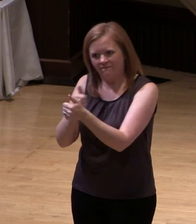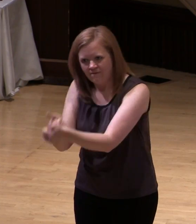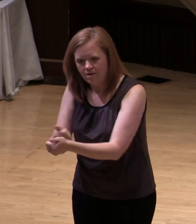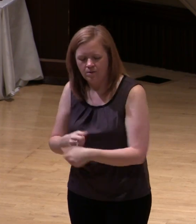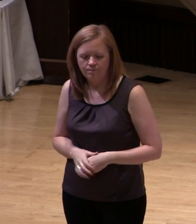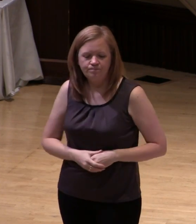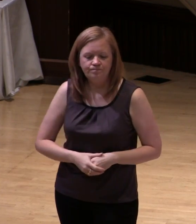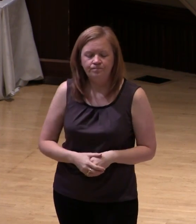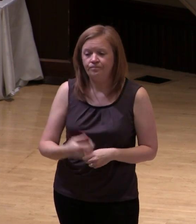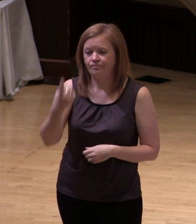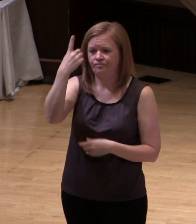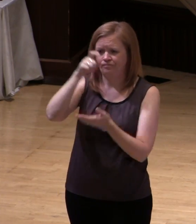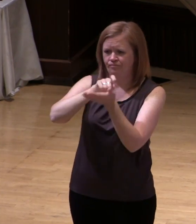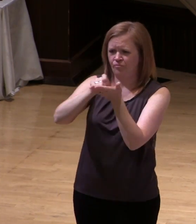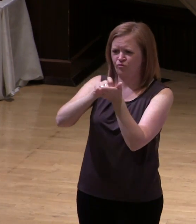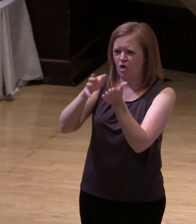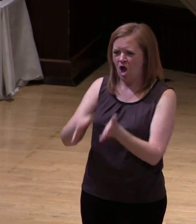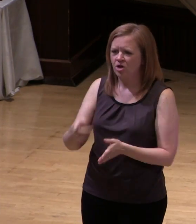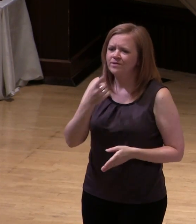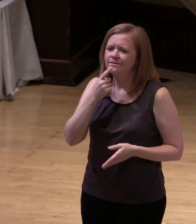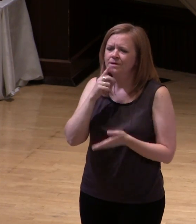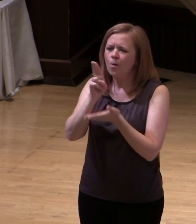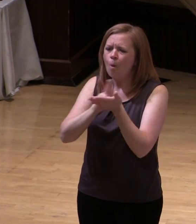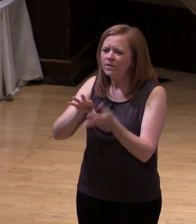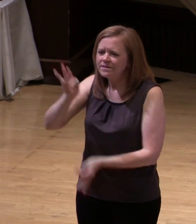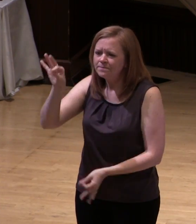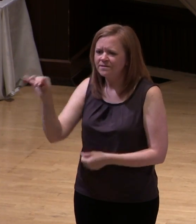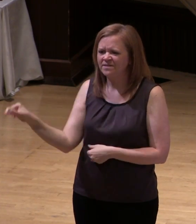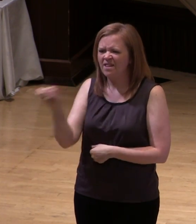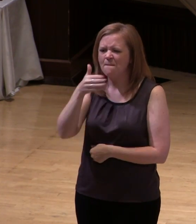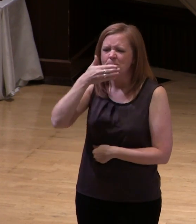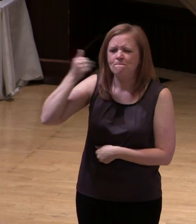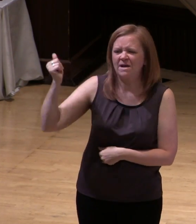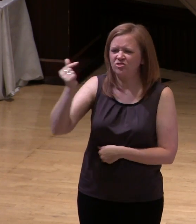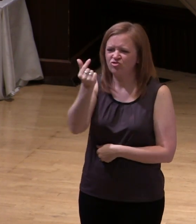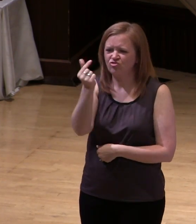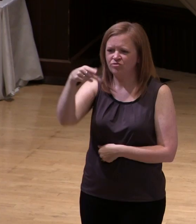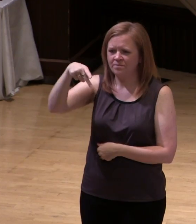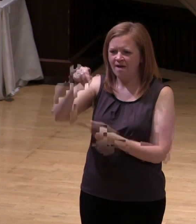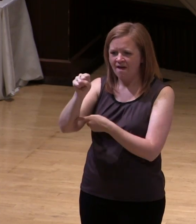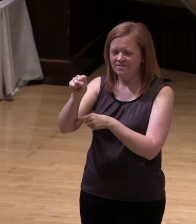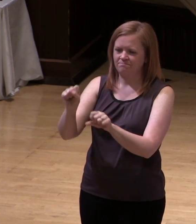One writer likened the Holy Spirit to the best GPS you could ever